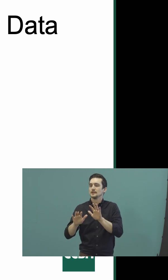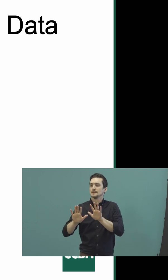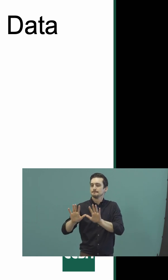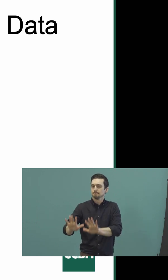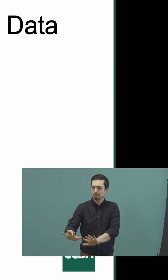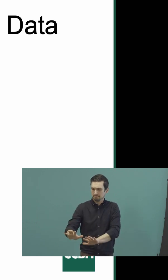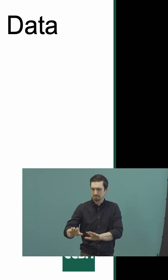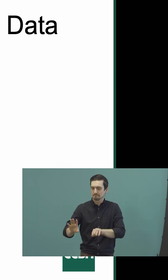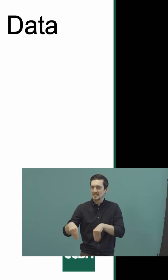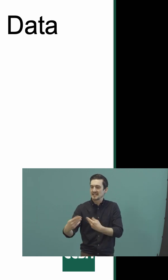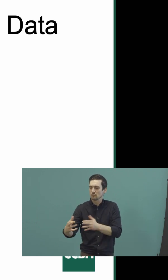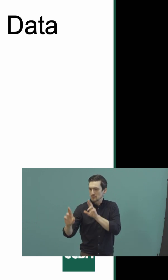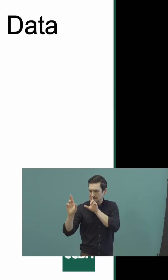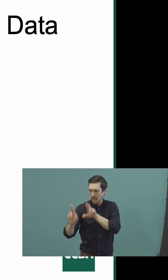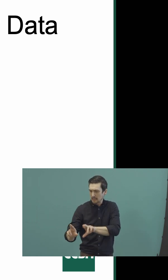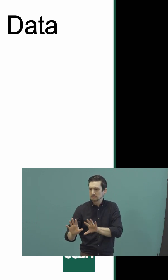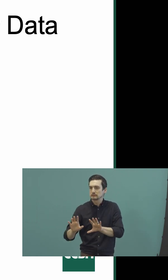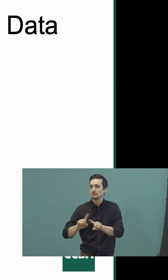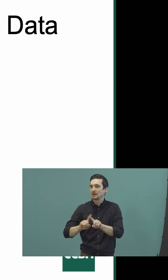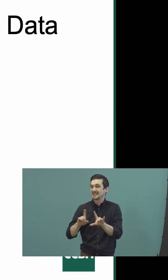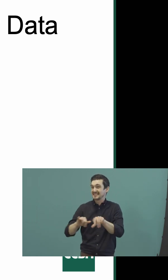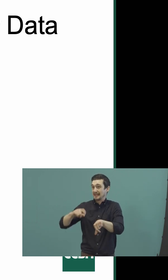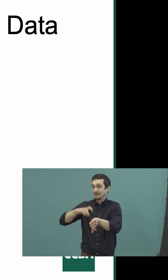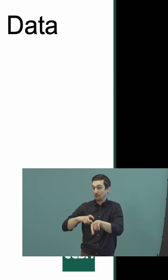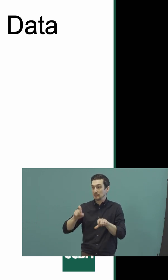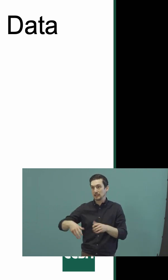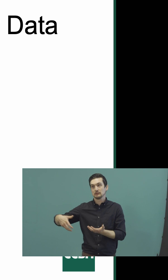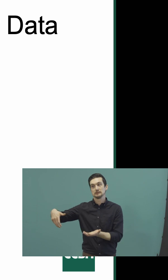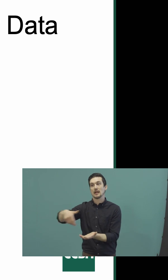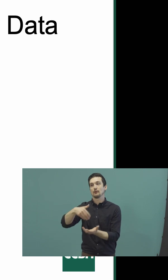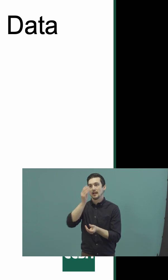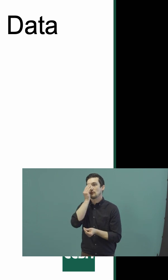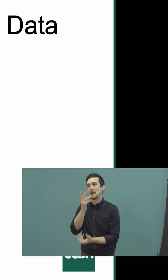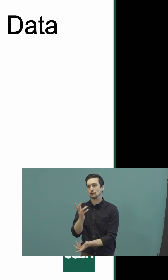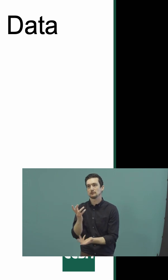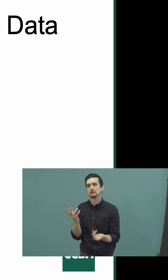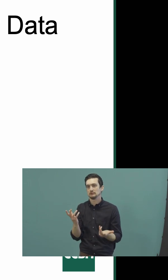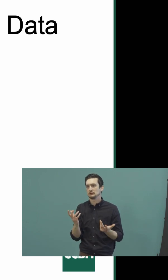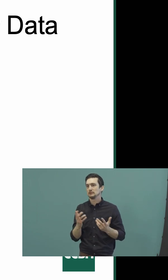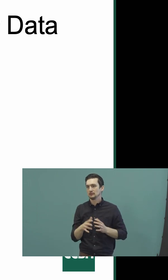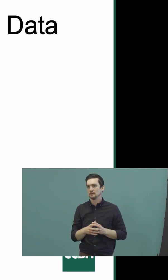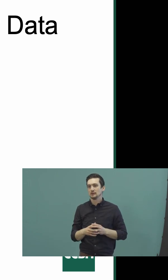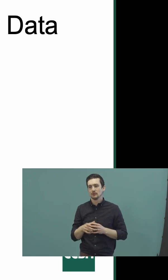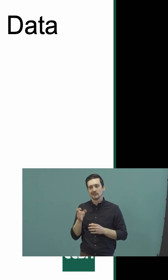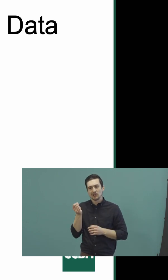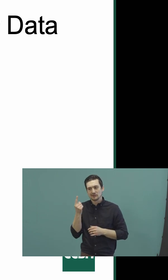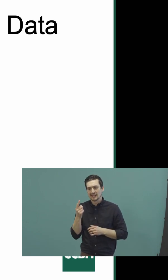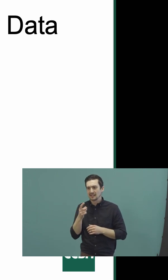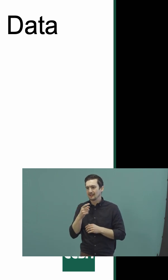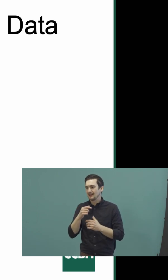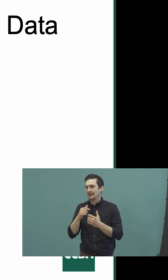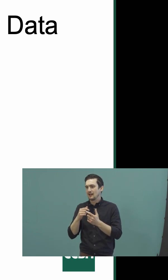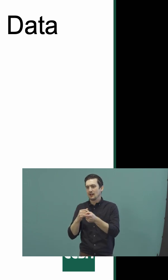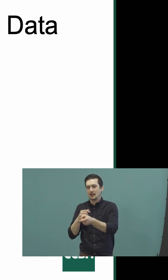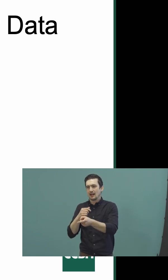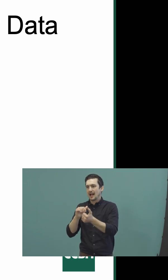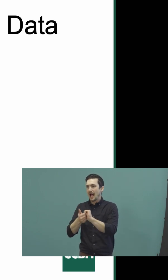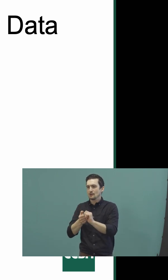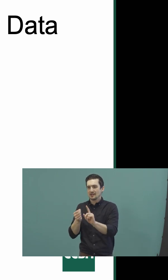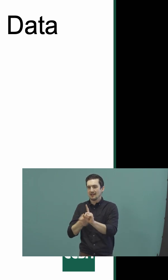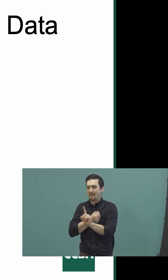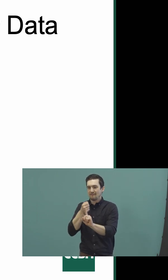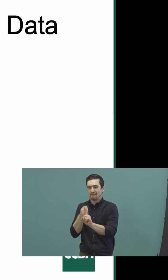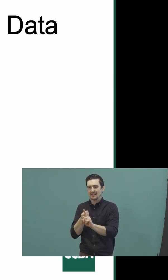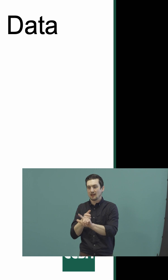ones have died, but also trying to still obtain information so we understand how this is affecting those who've lost their lives in our